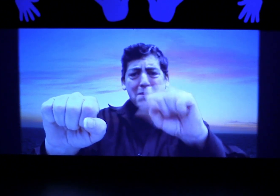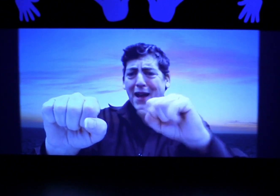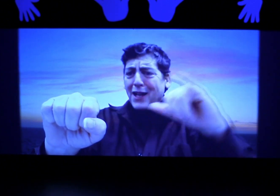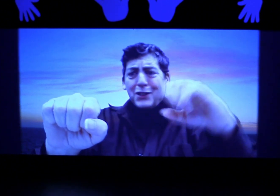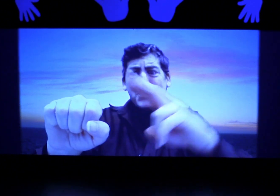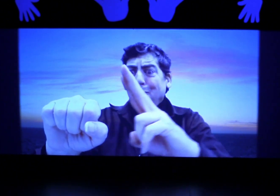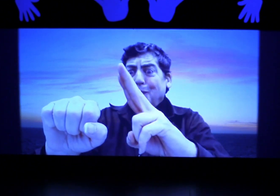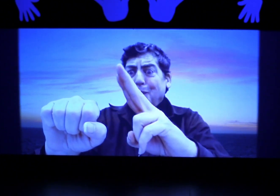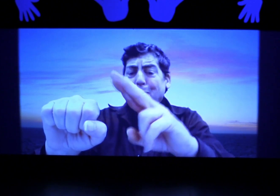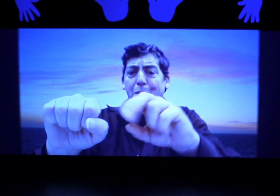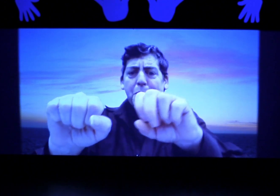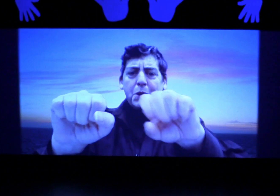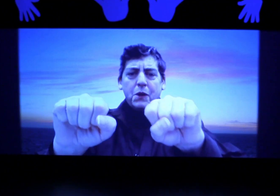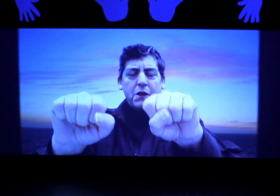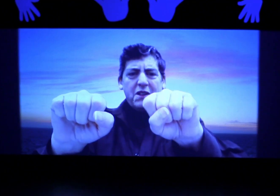Same as you.